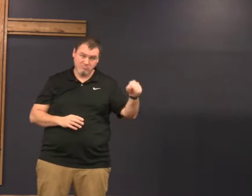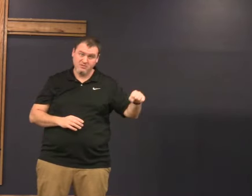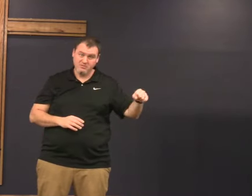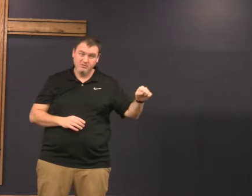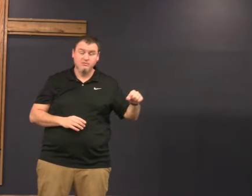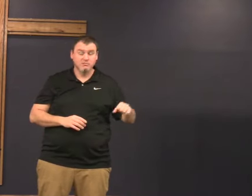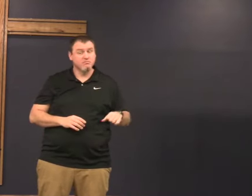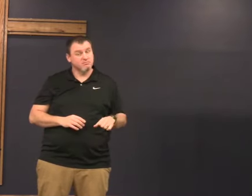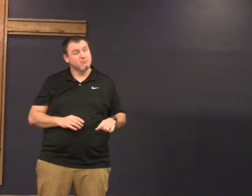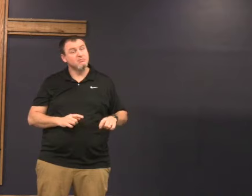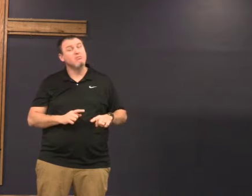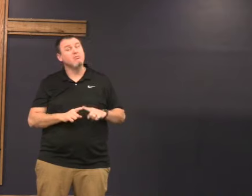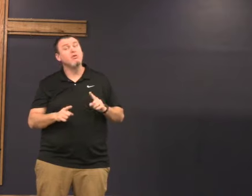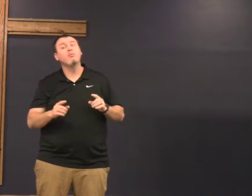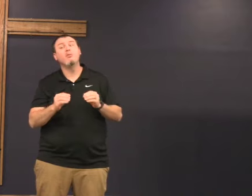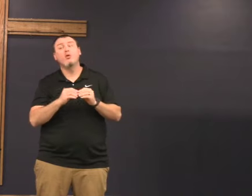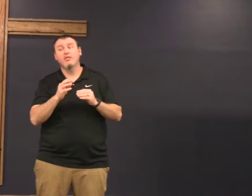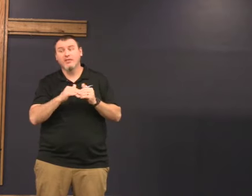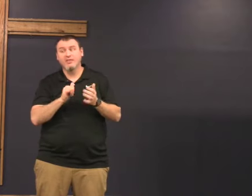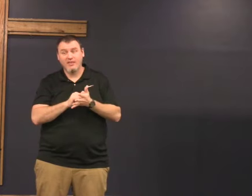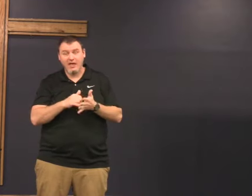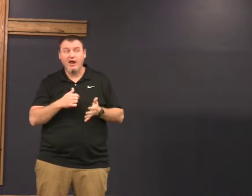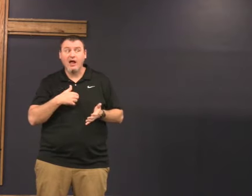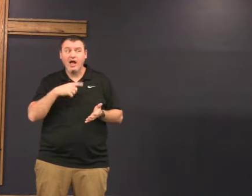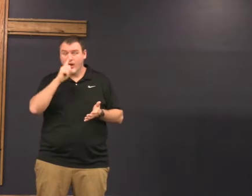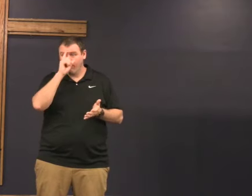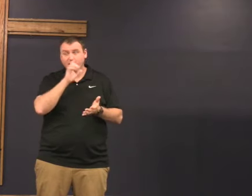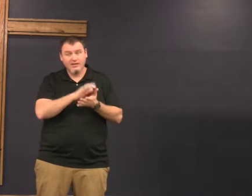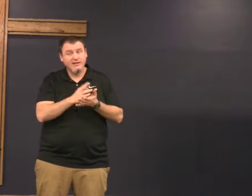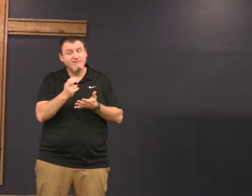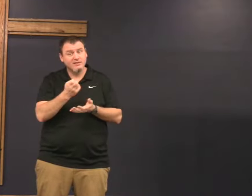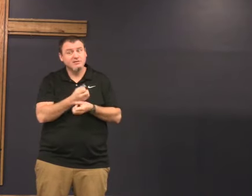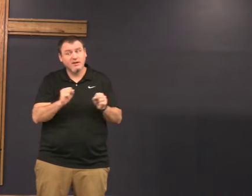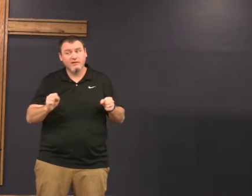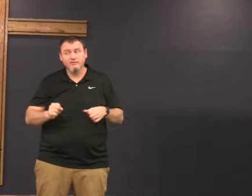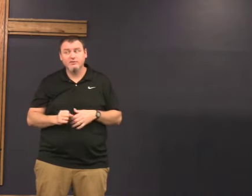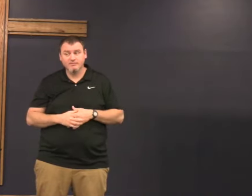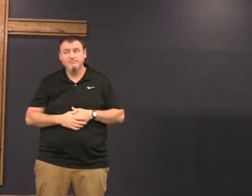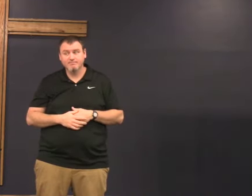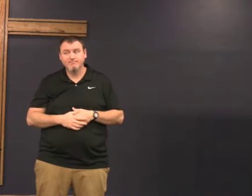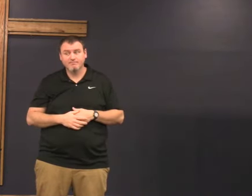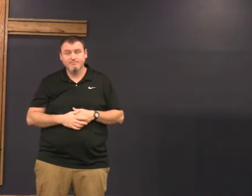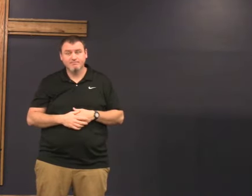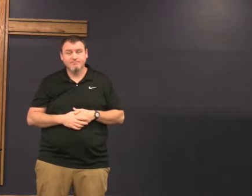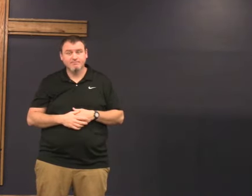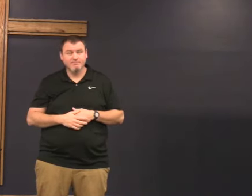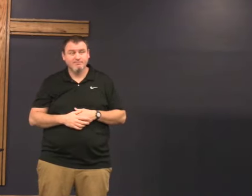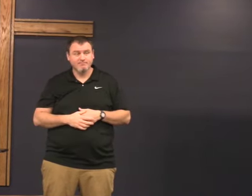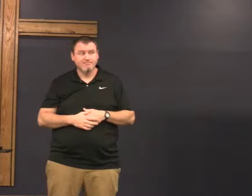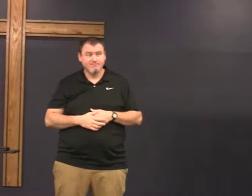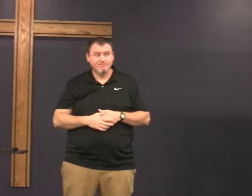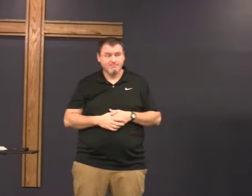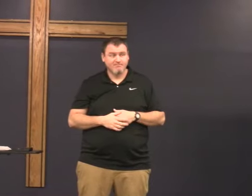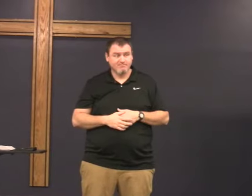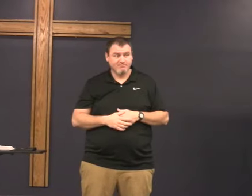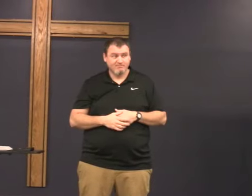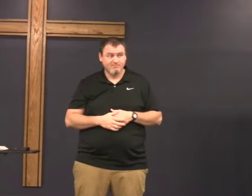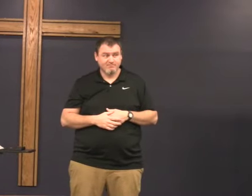He honors God, but more than that, I believe that Nebuchadnezzar is safe.